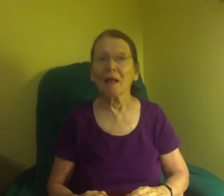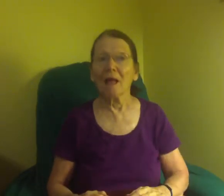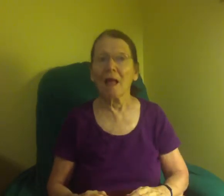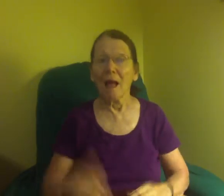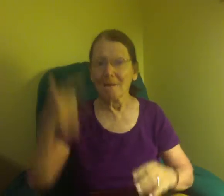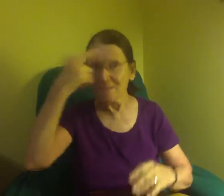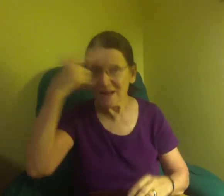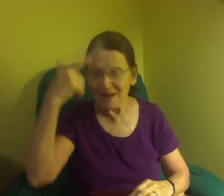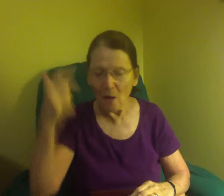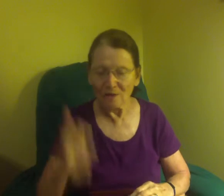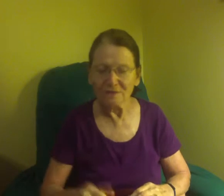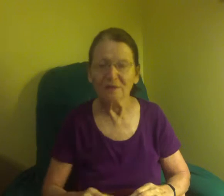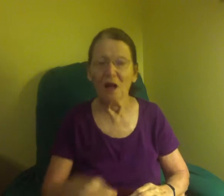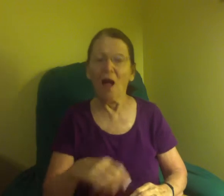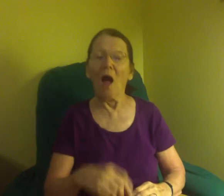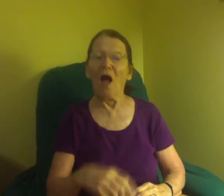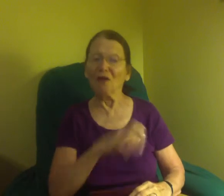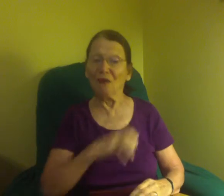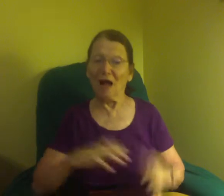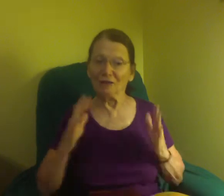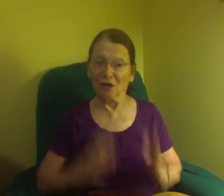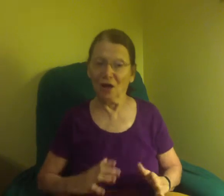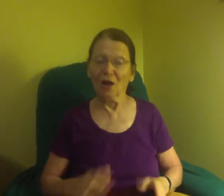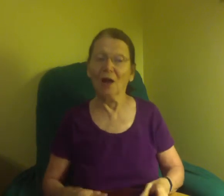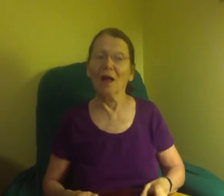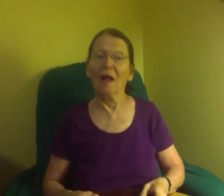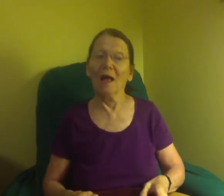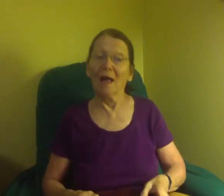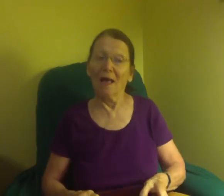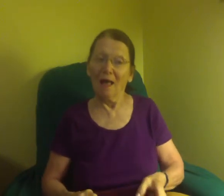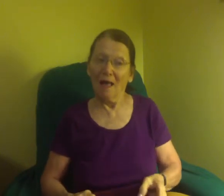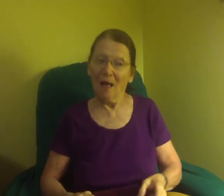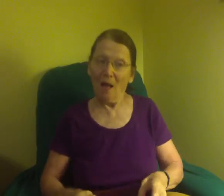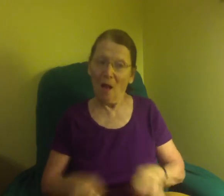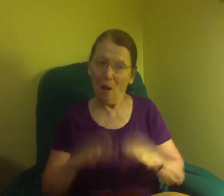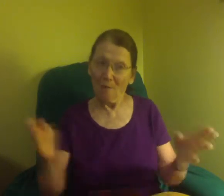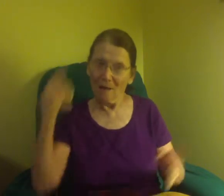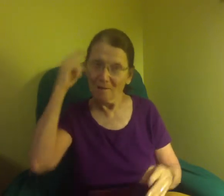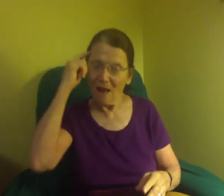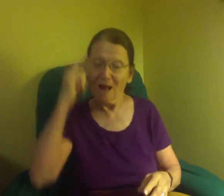I'm so The is